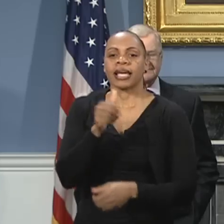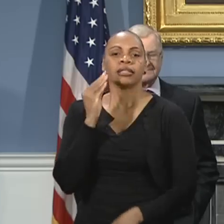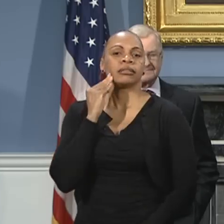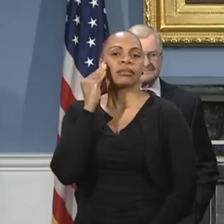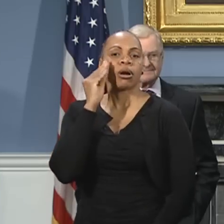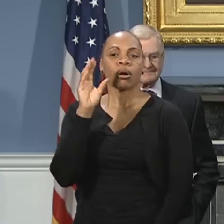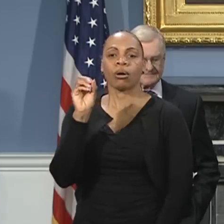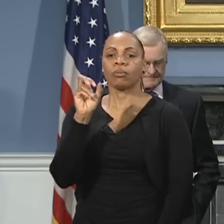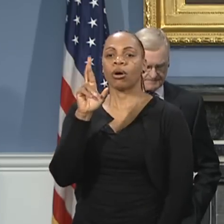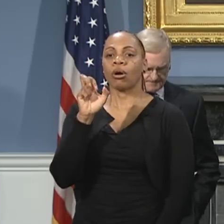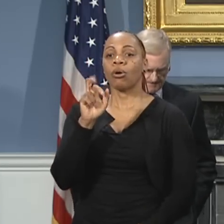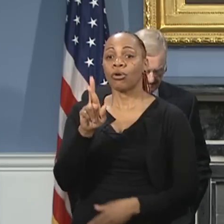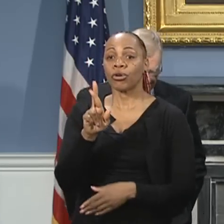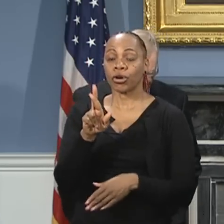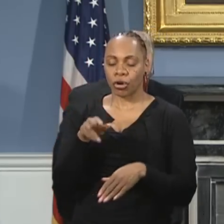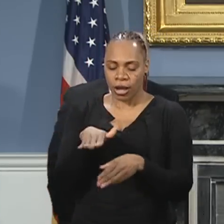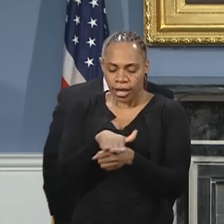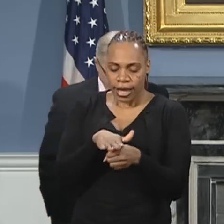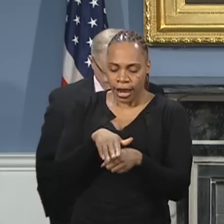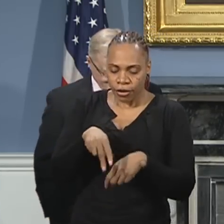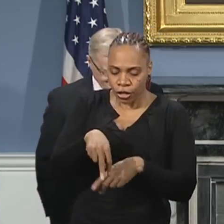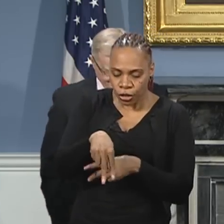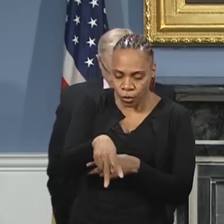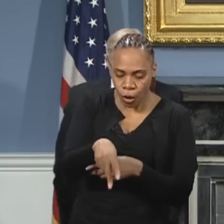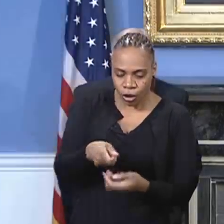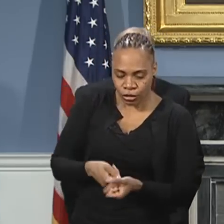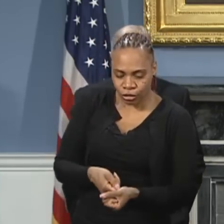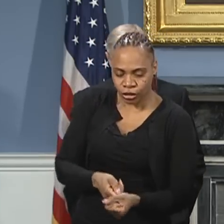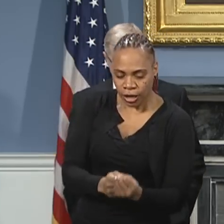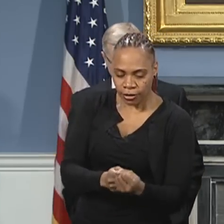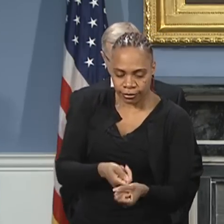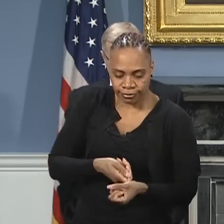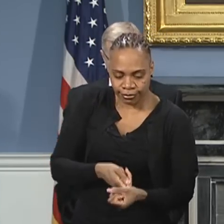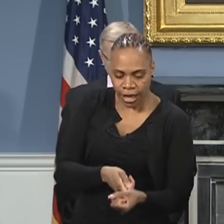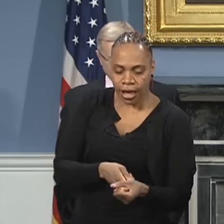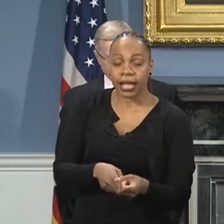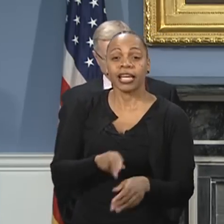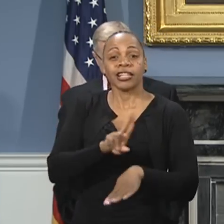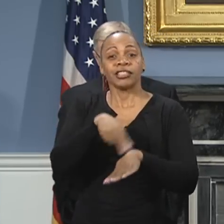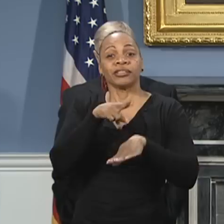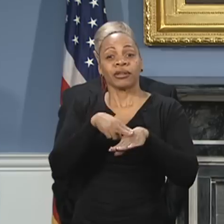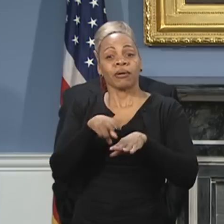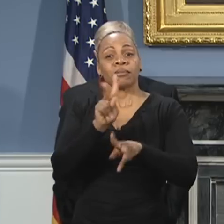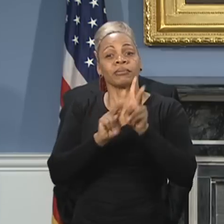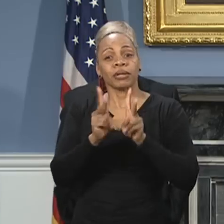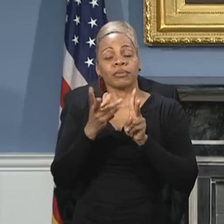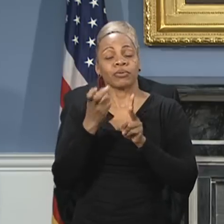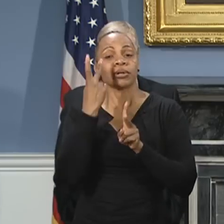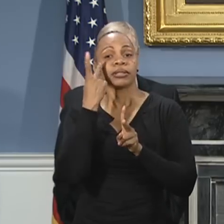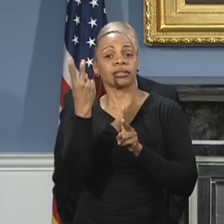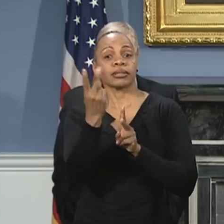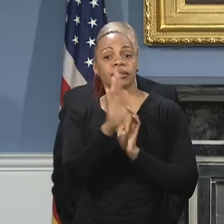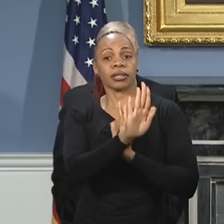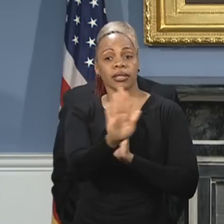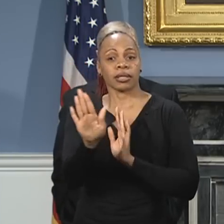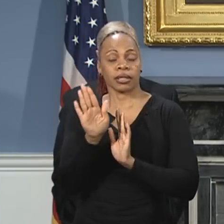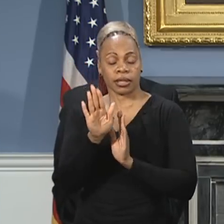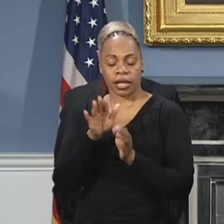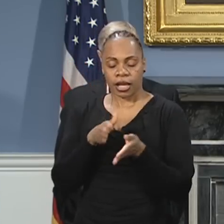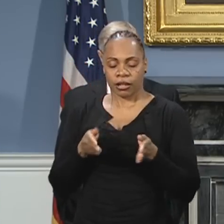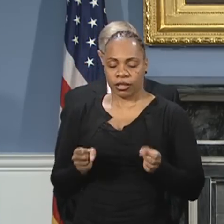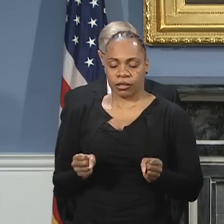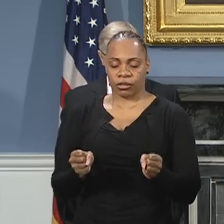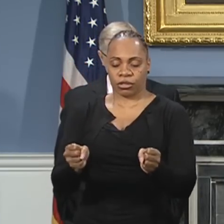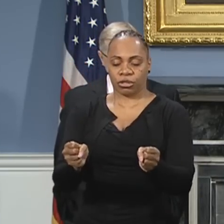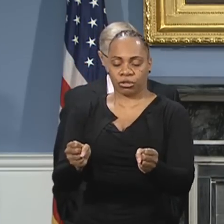you shovel your walk and you look at your street, and it's normal that people would like to see their street as clear as possible. I think your point that